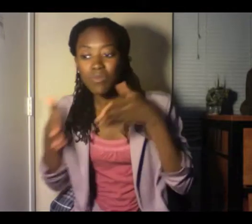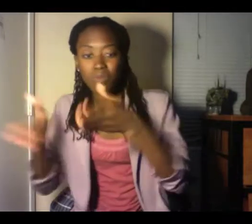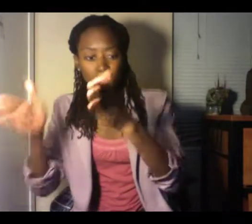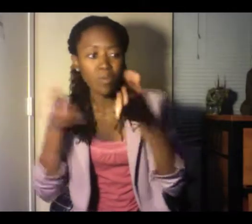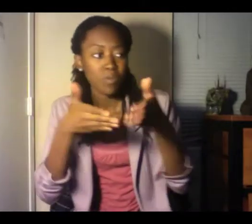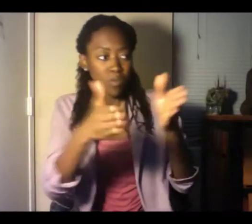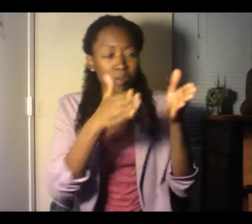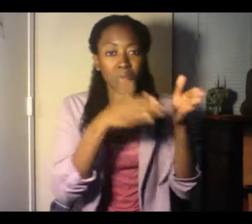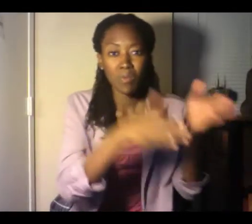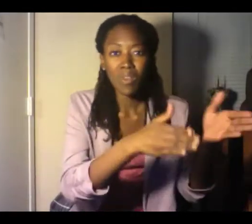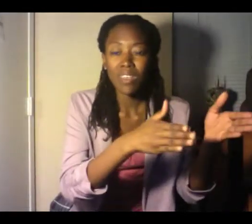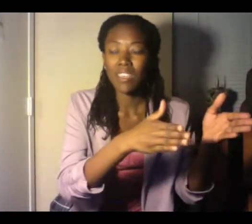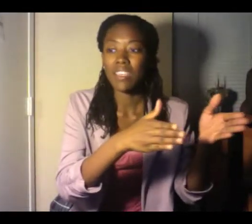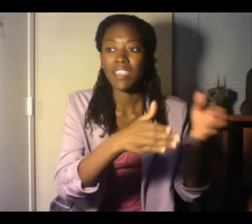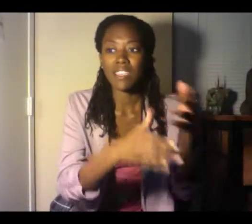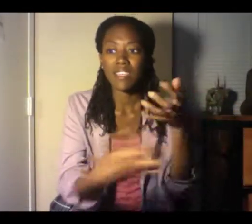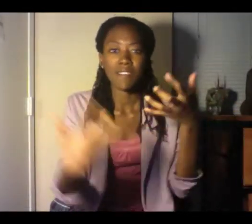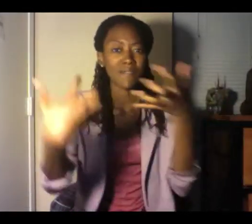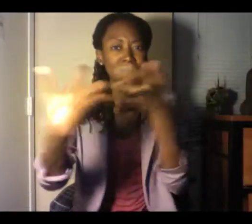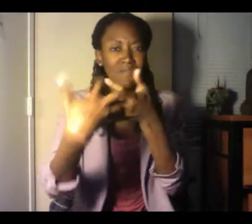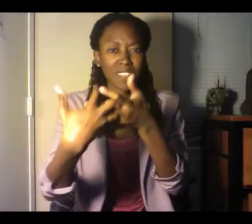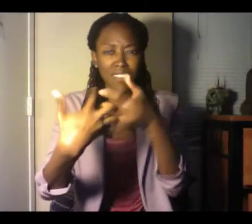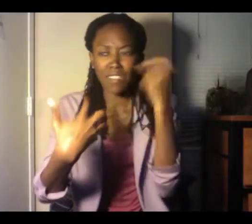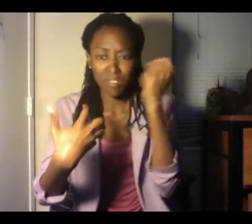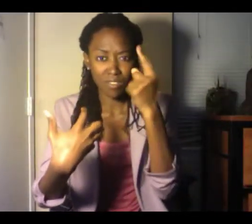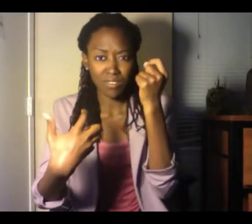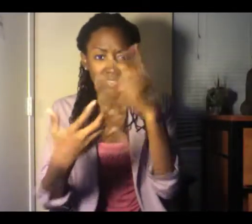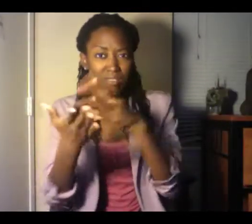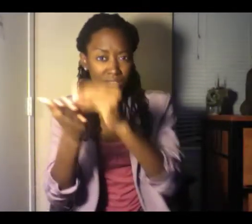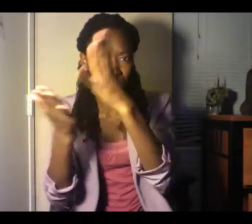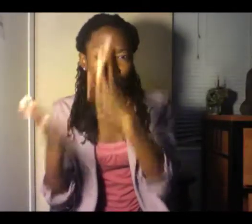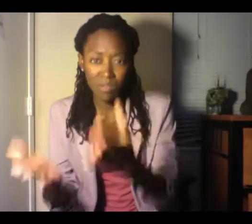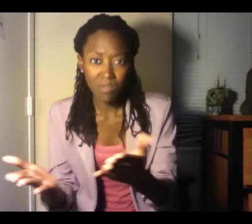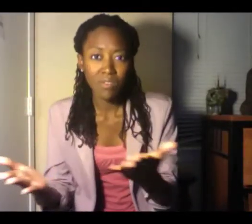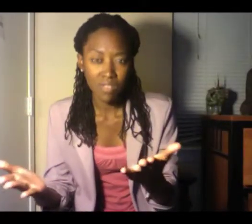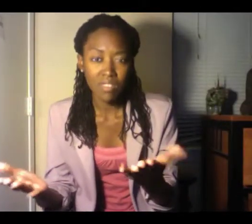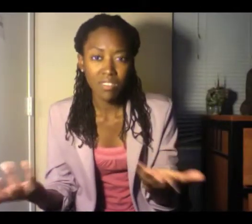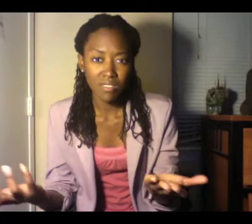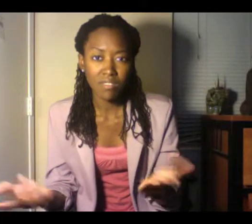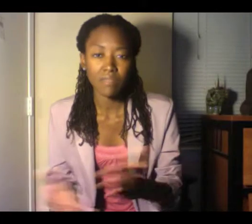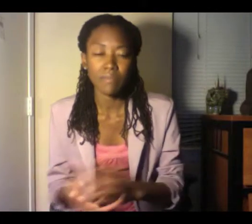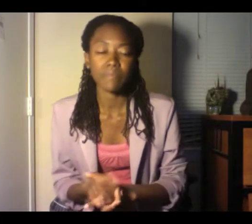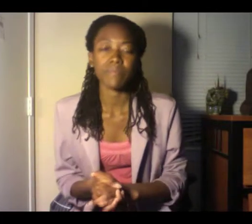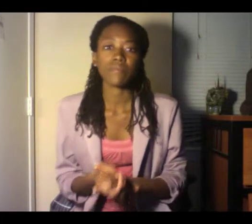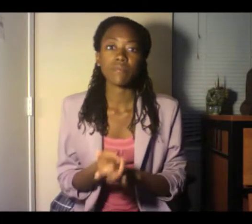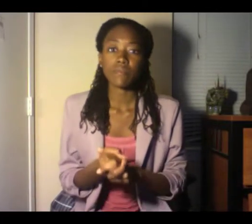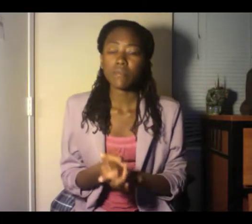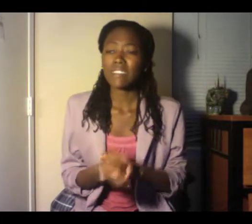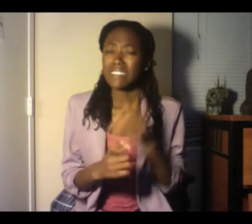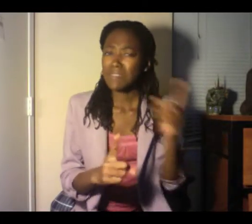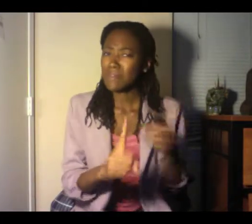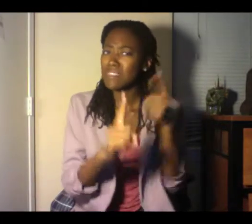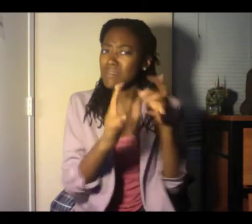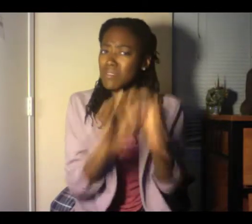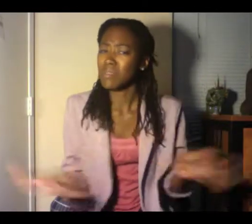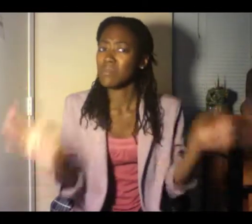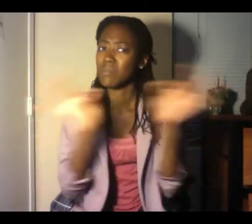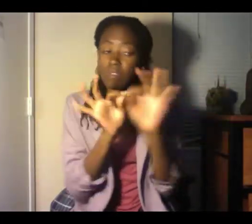with different communication behaviors in the classroom, especially those behaviors that constitute side conversations, the interpreter should